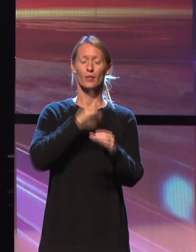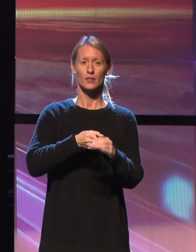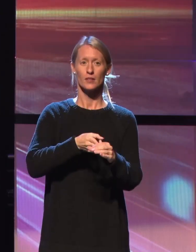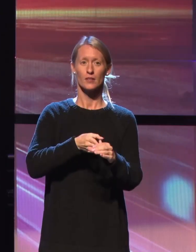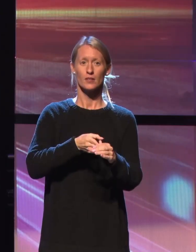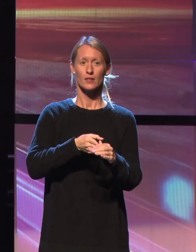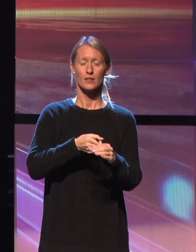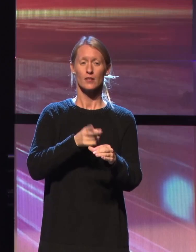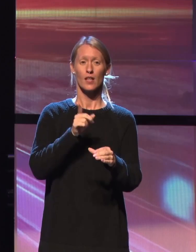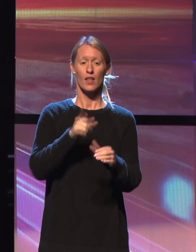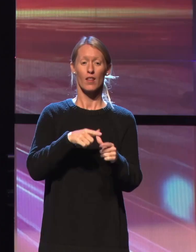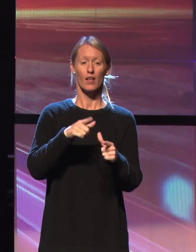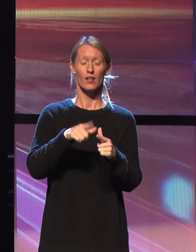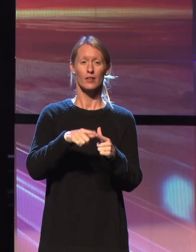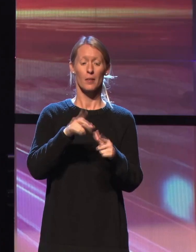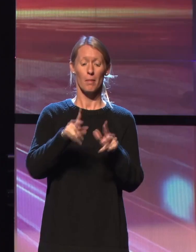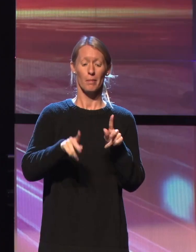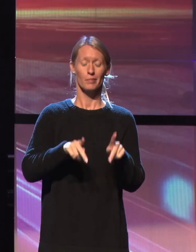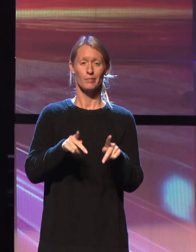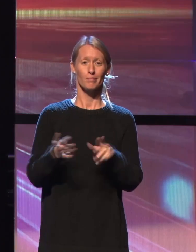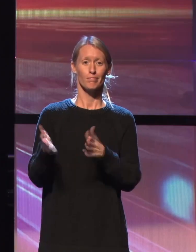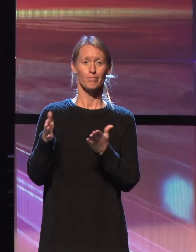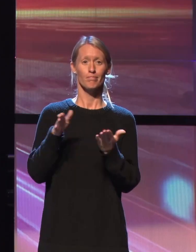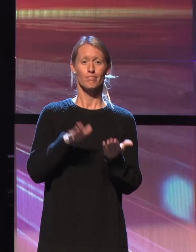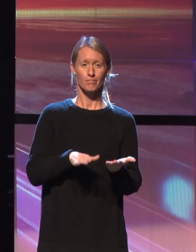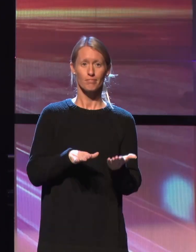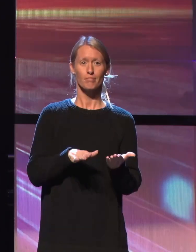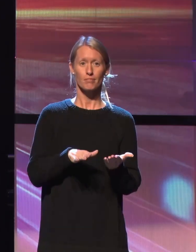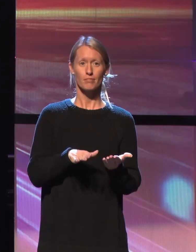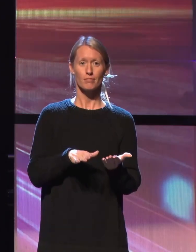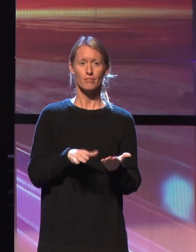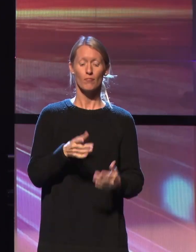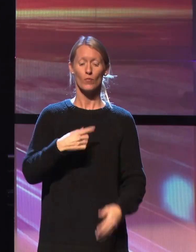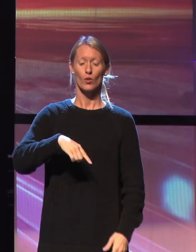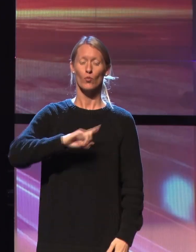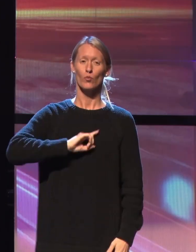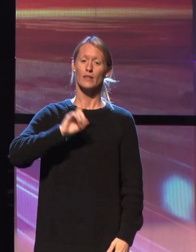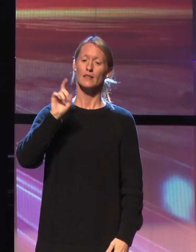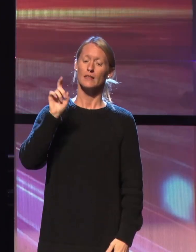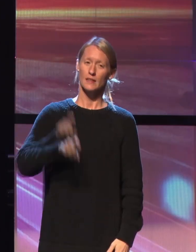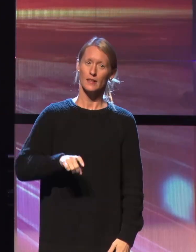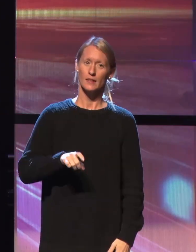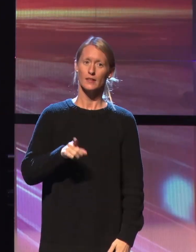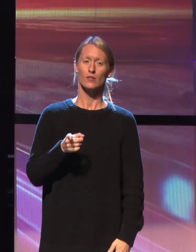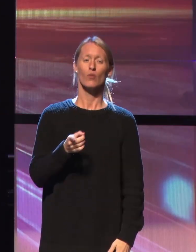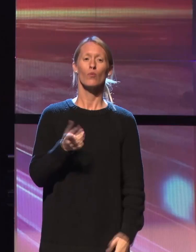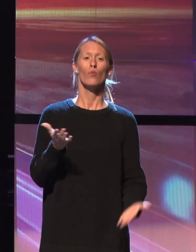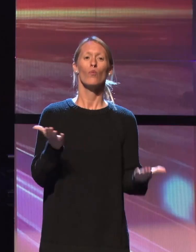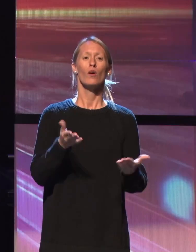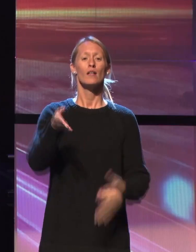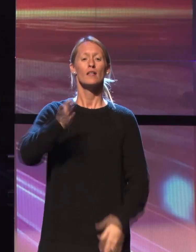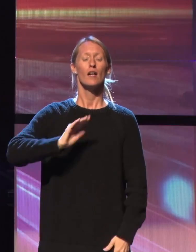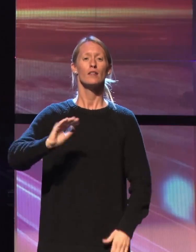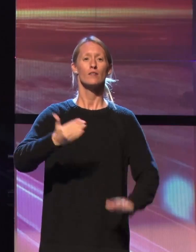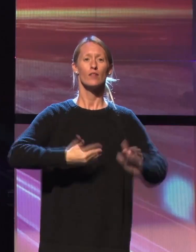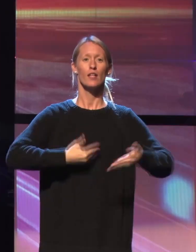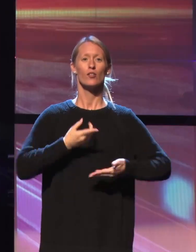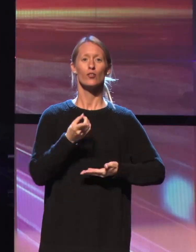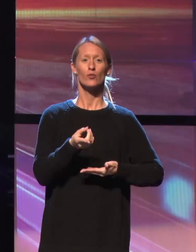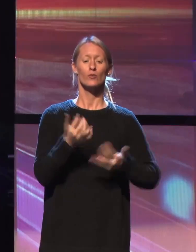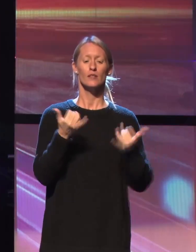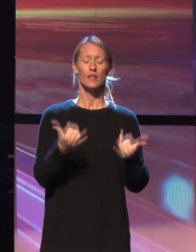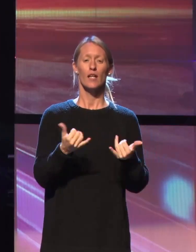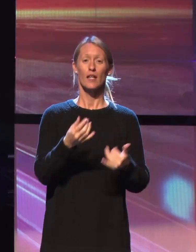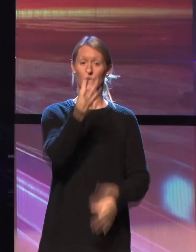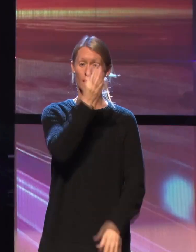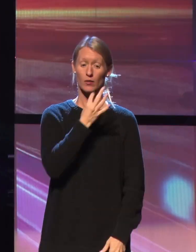their lives. And so we need that to go ahead of us. So what is it that God's inviting you in today? As we have communion, I offer